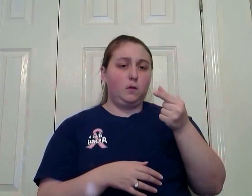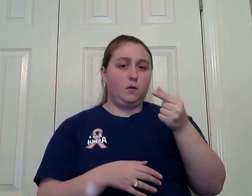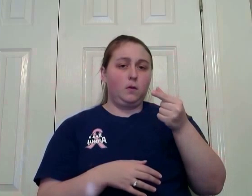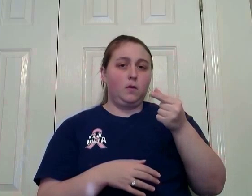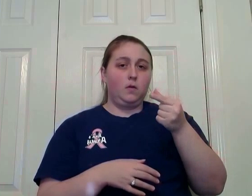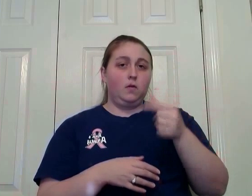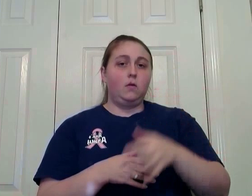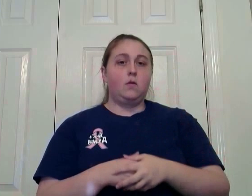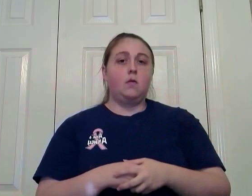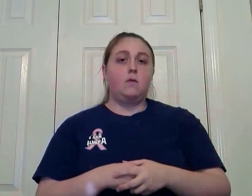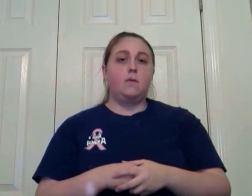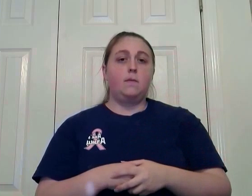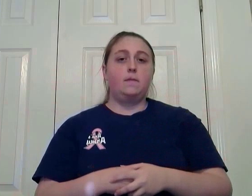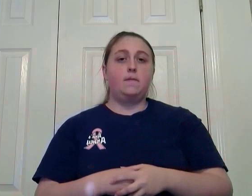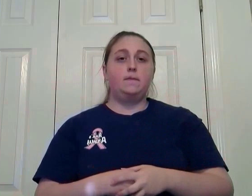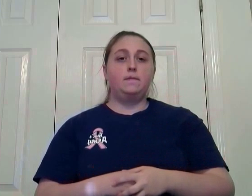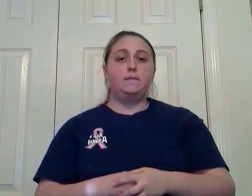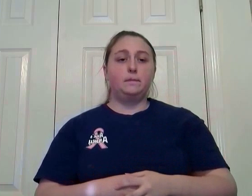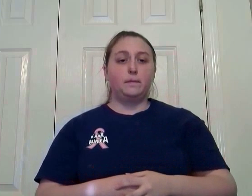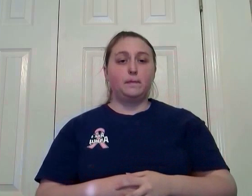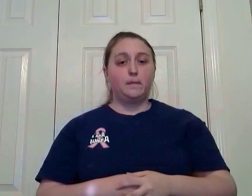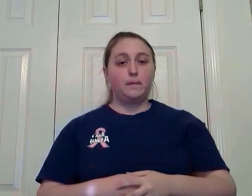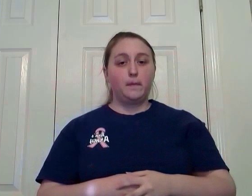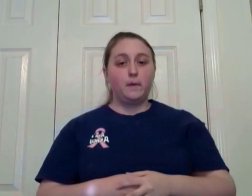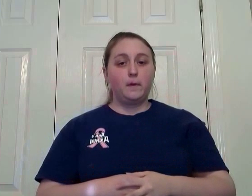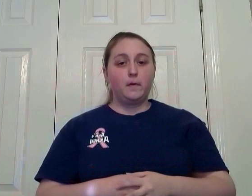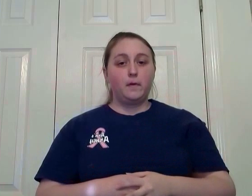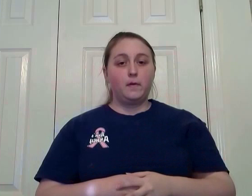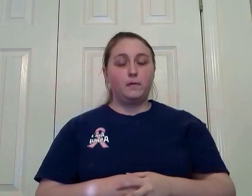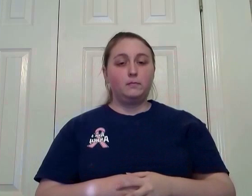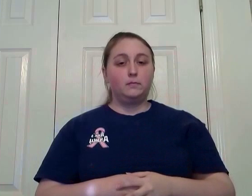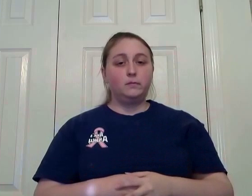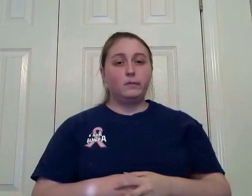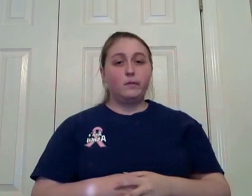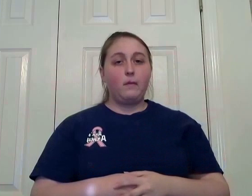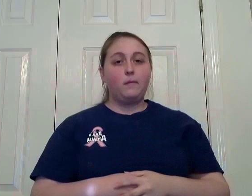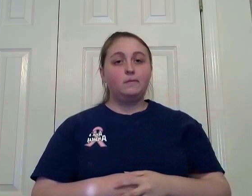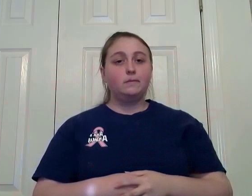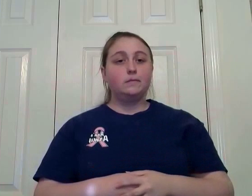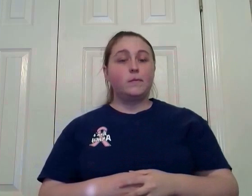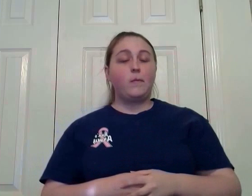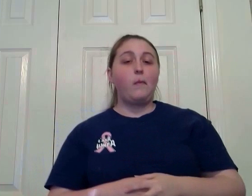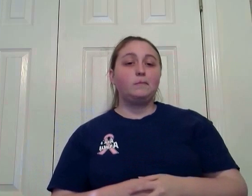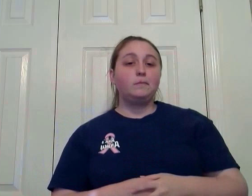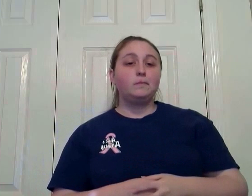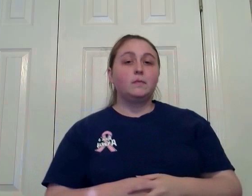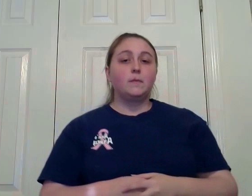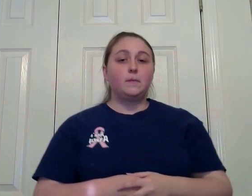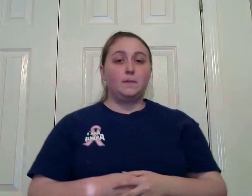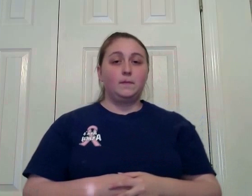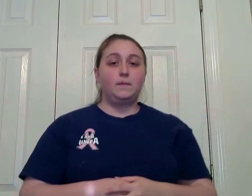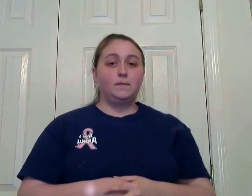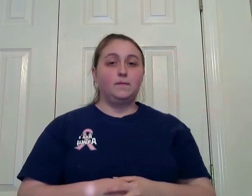Now, depending upon my skill and the layout of the boat, I can perhaps get there quicker than somebody else.